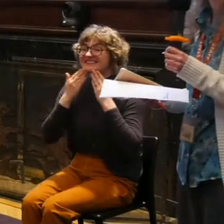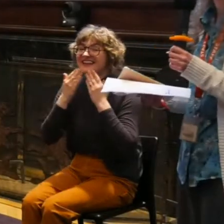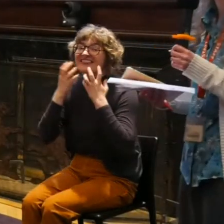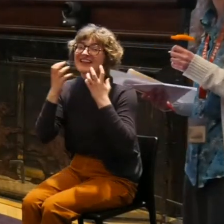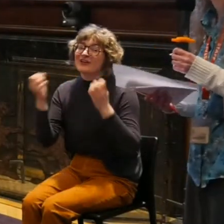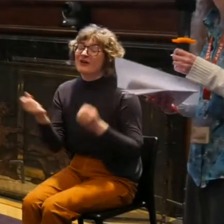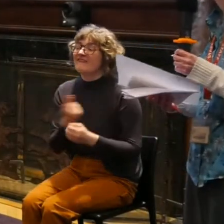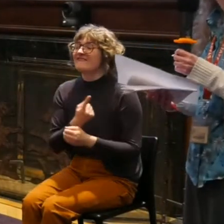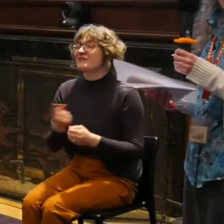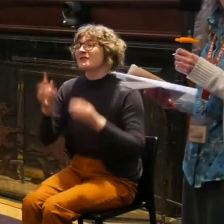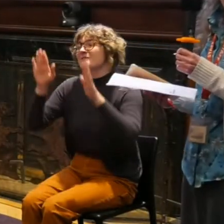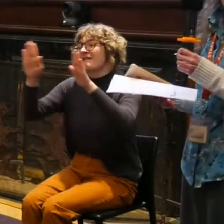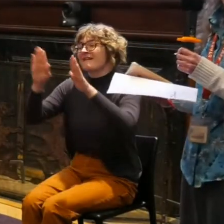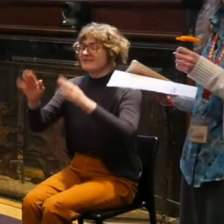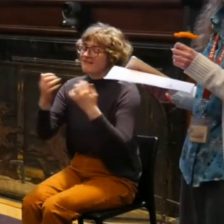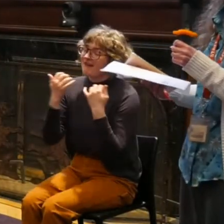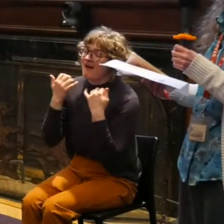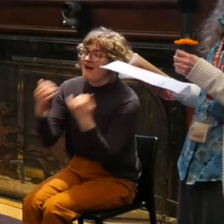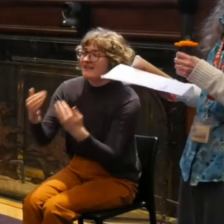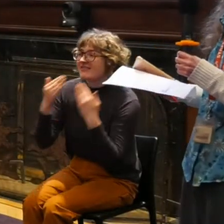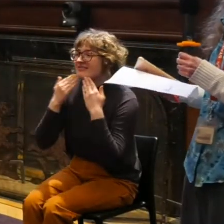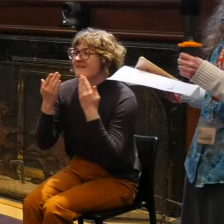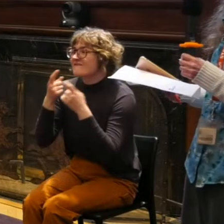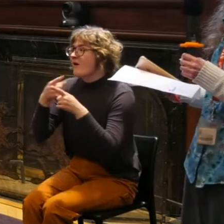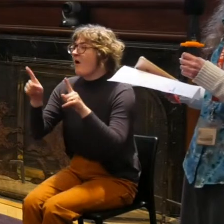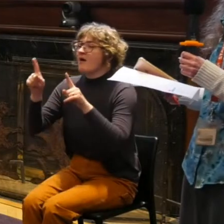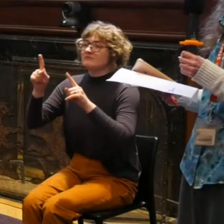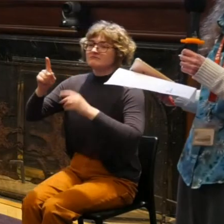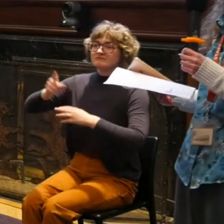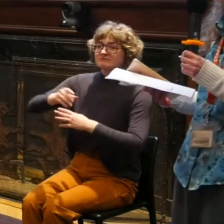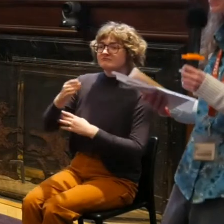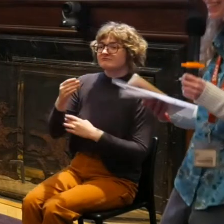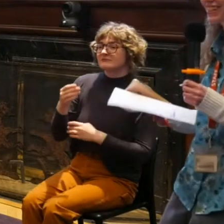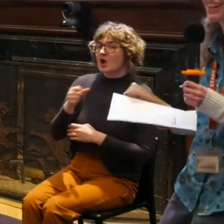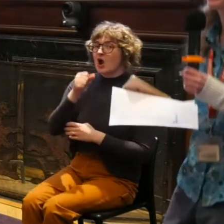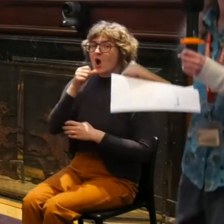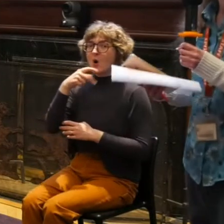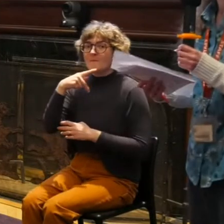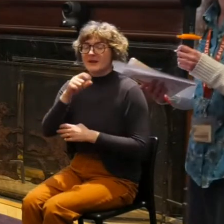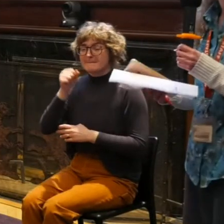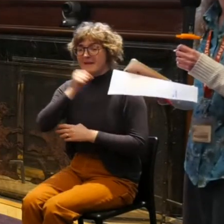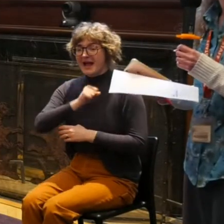for being a terrific audience. And thank you for all the open mic readers. You were fantastic.